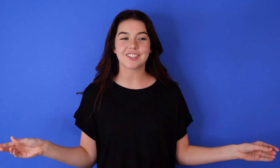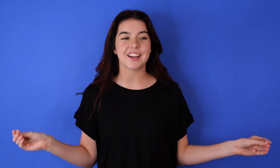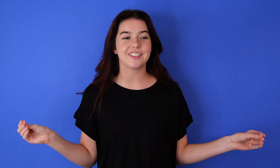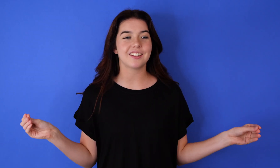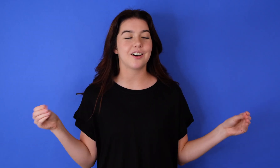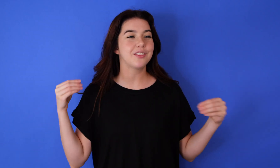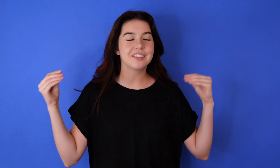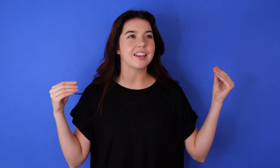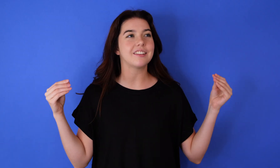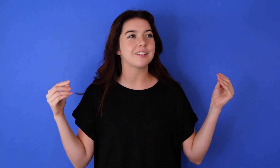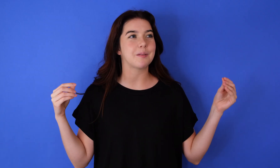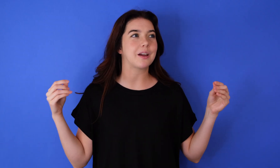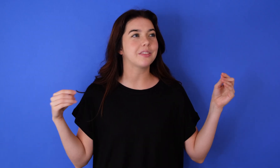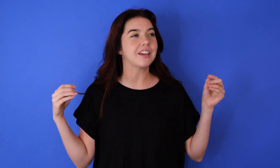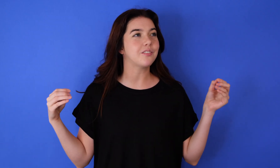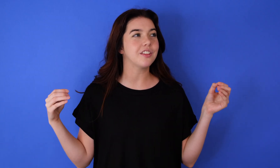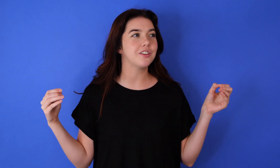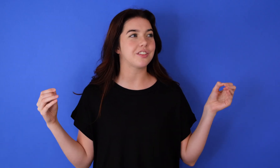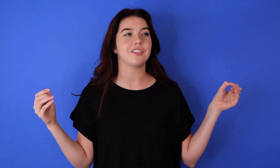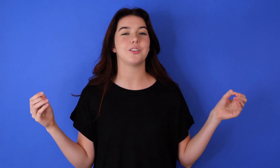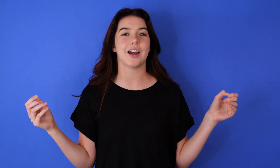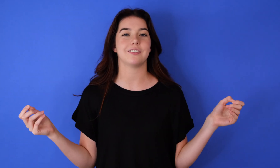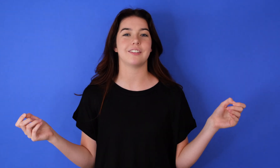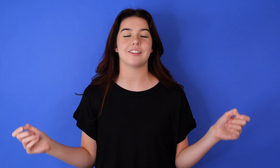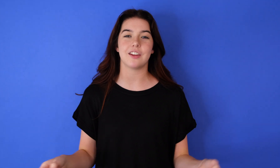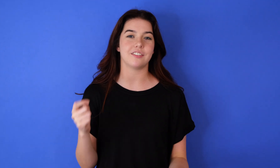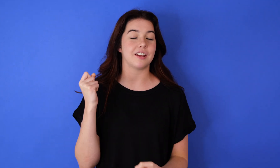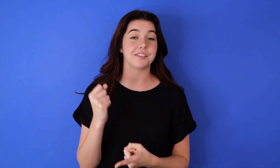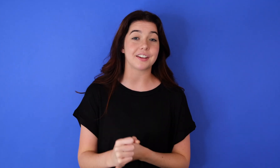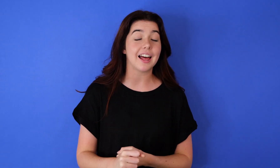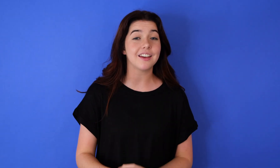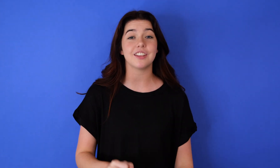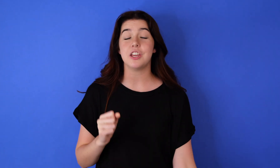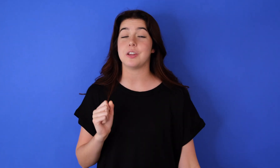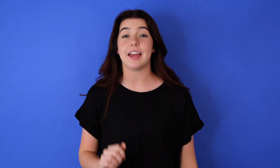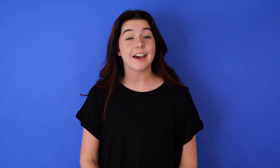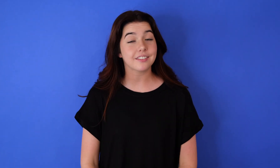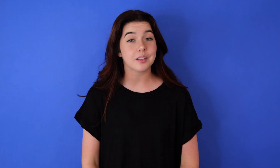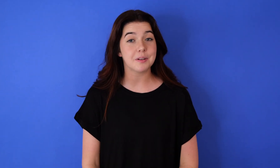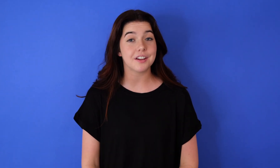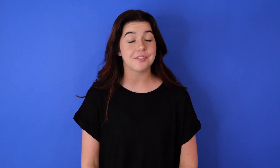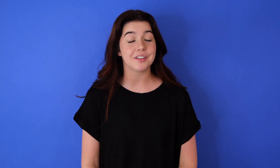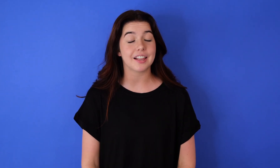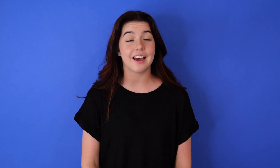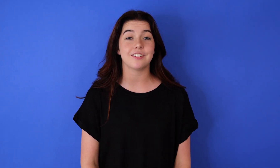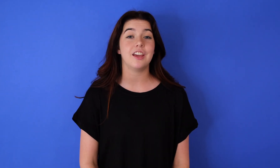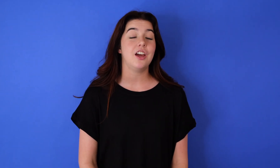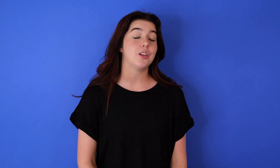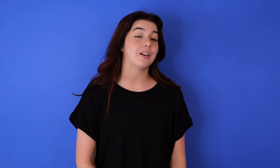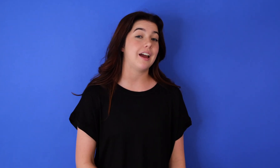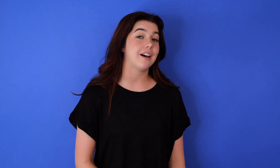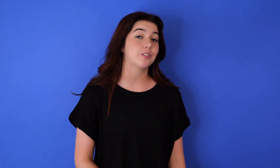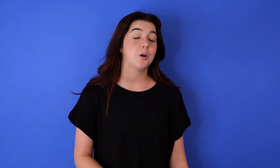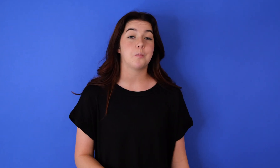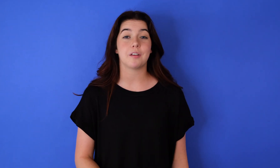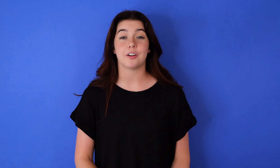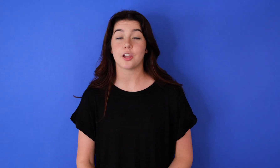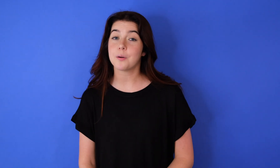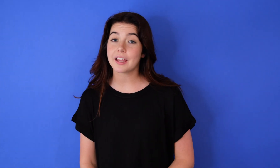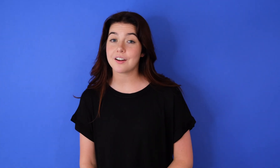signs, all the sentences, and like, think of all the new things you guys can say. You can say your favorite class, you can ask someone their favorite class, you can ask where they're going after